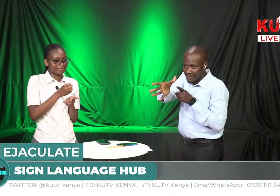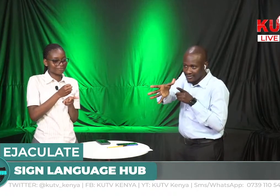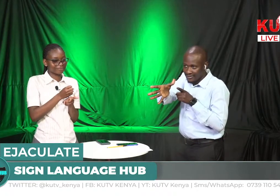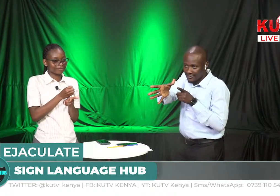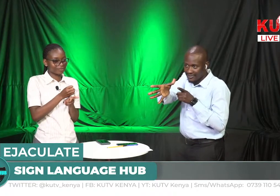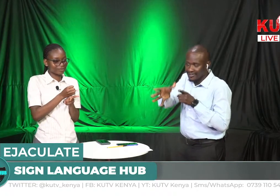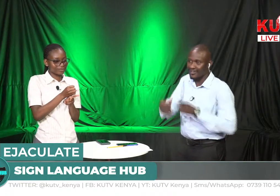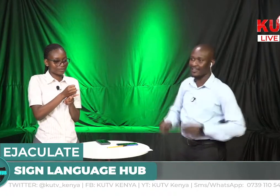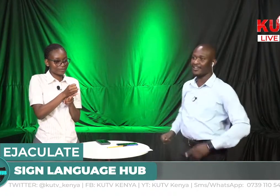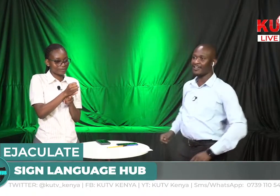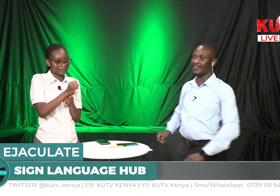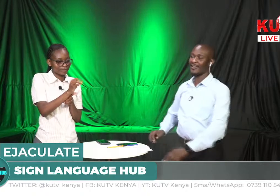Ejaculate. All right,